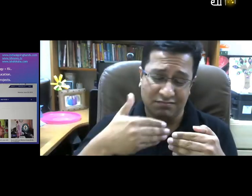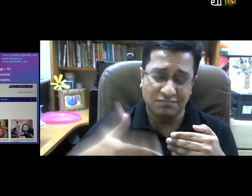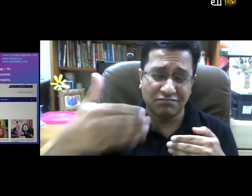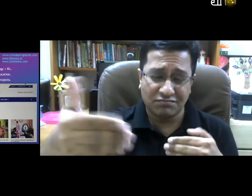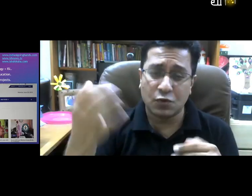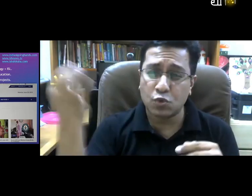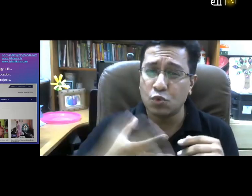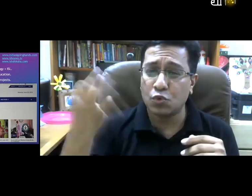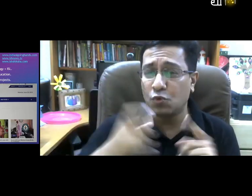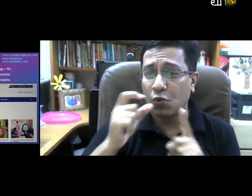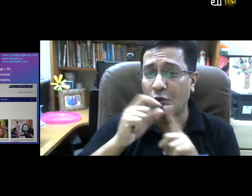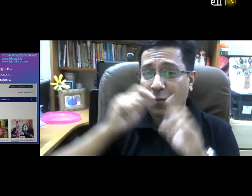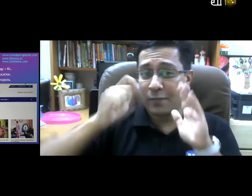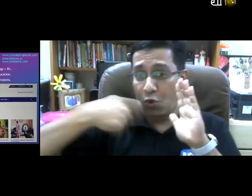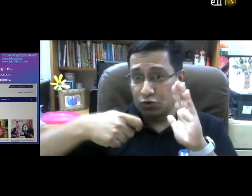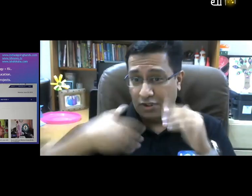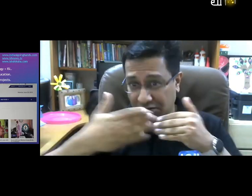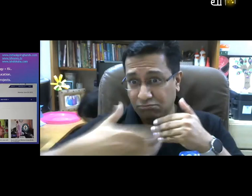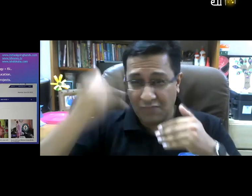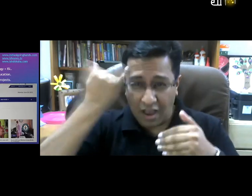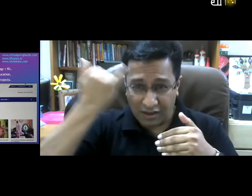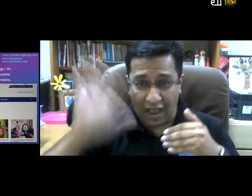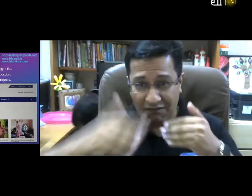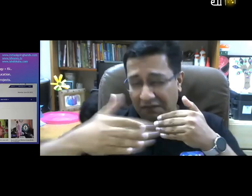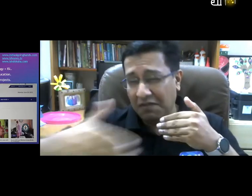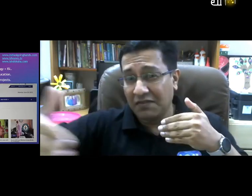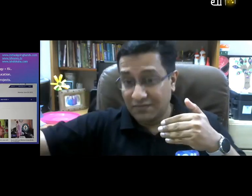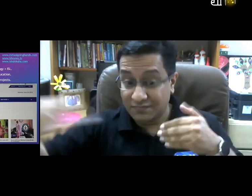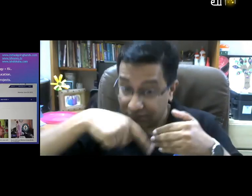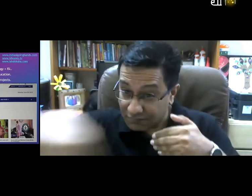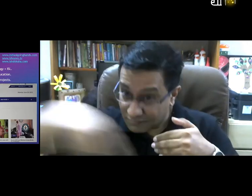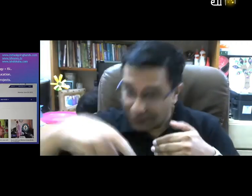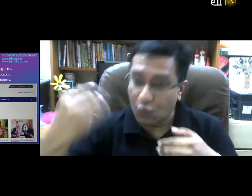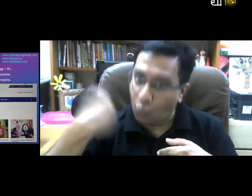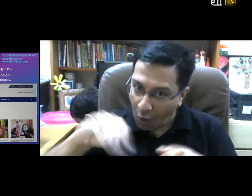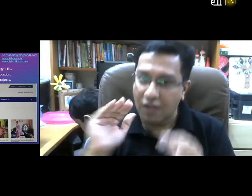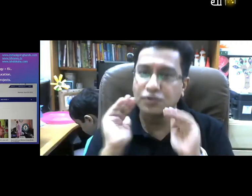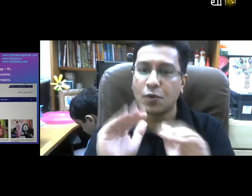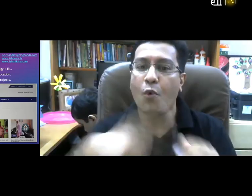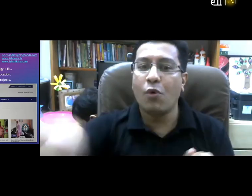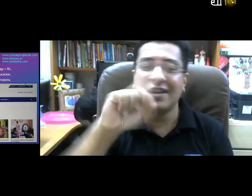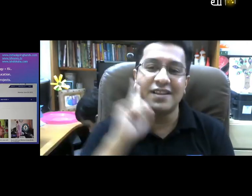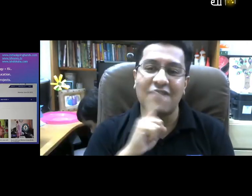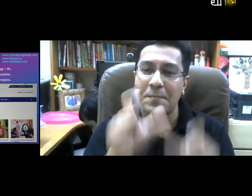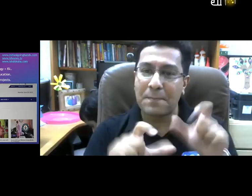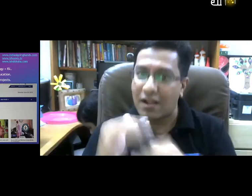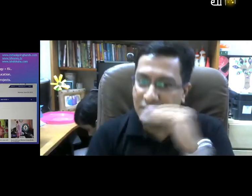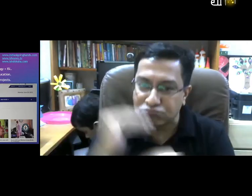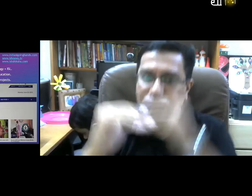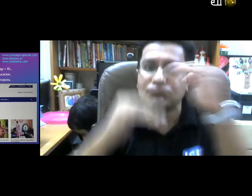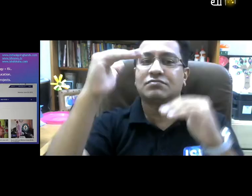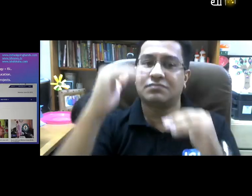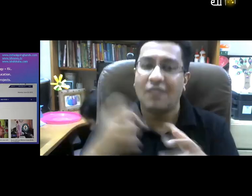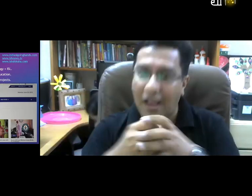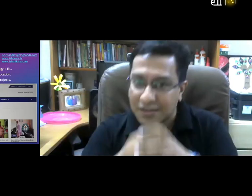well. And we are coming up with a lot of new projects, a lot of new ideas that are coming up, and we will